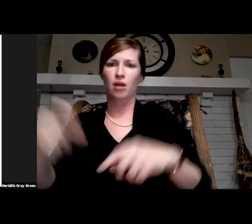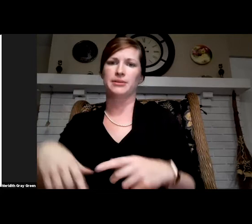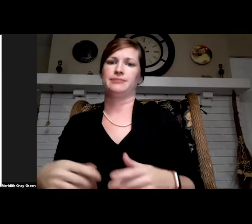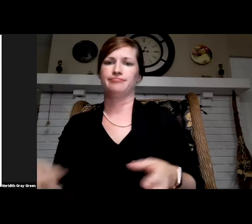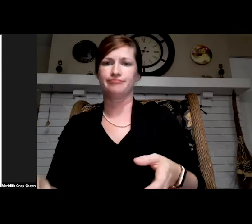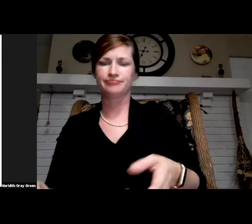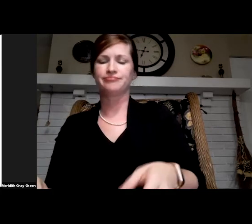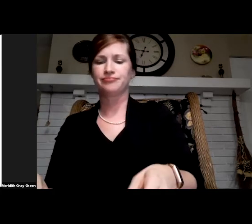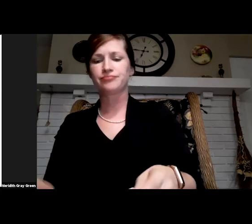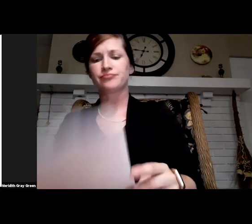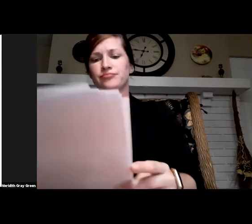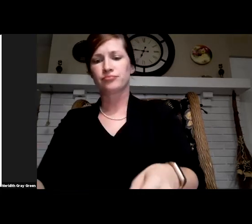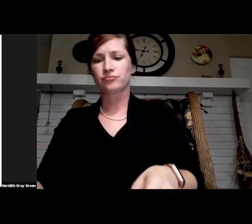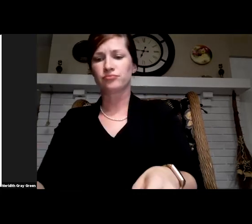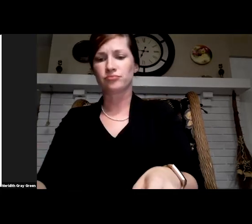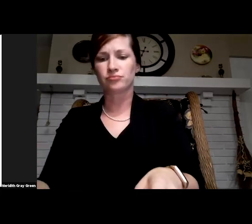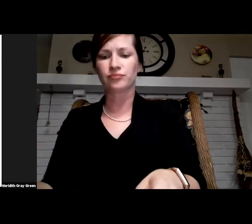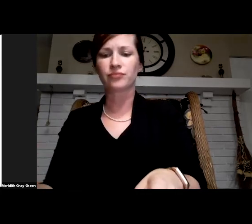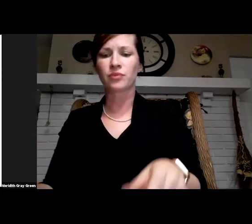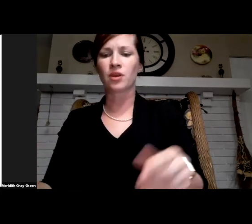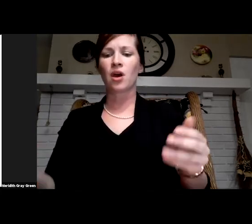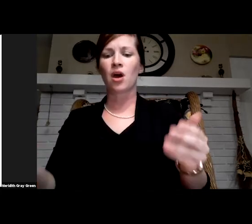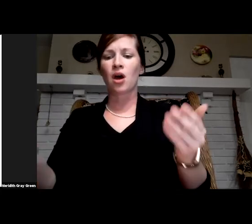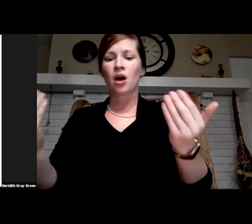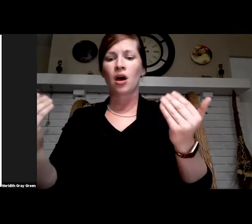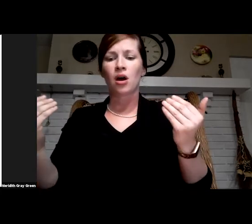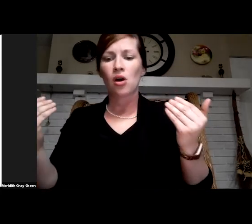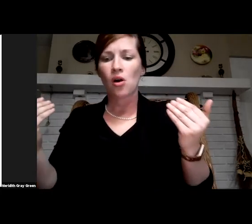Those are great opinions, great suggestions.